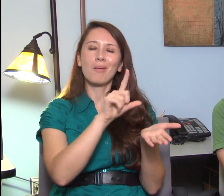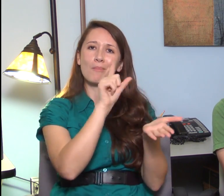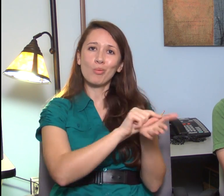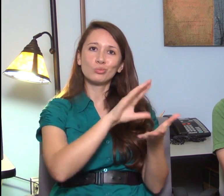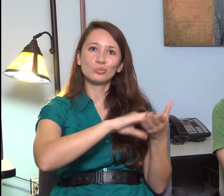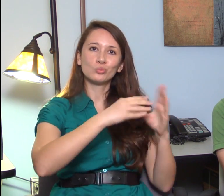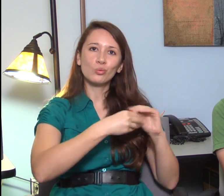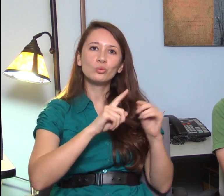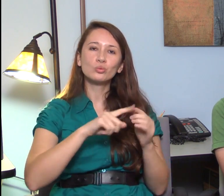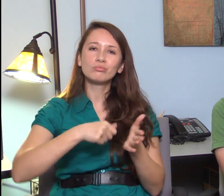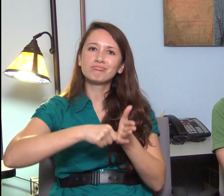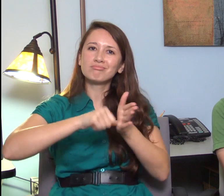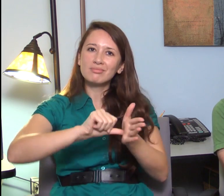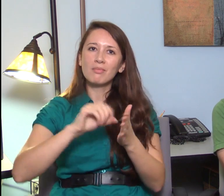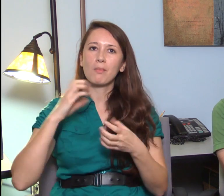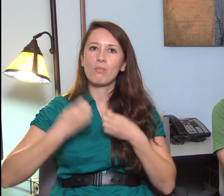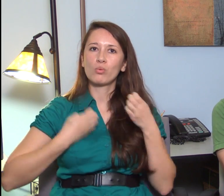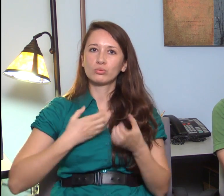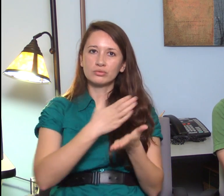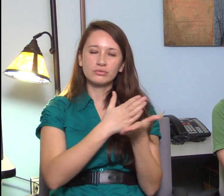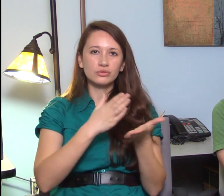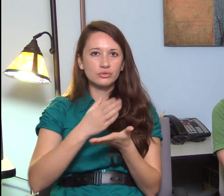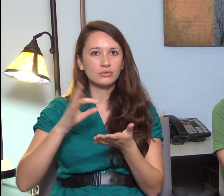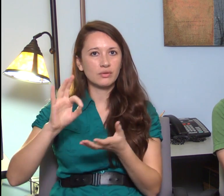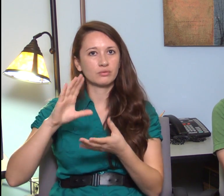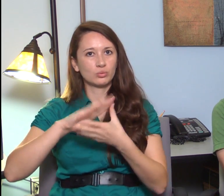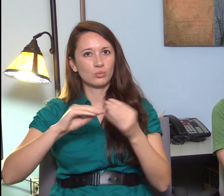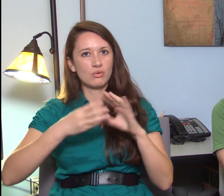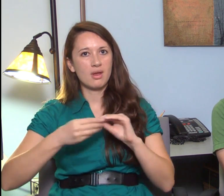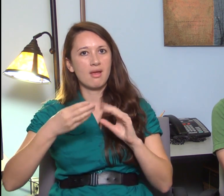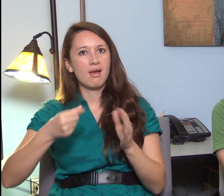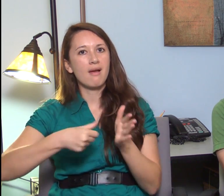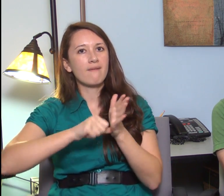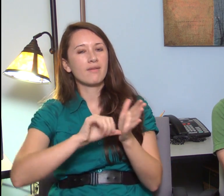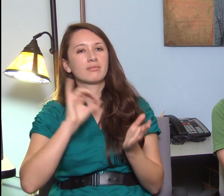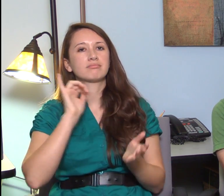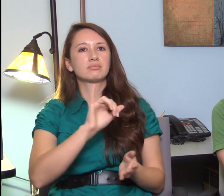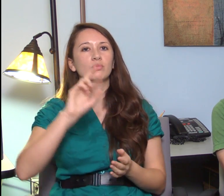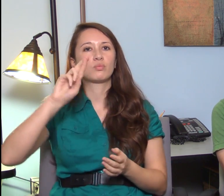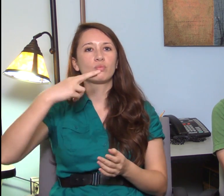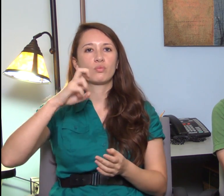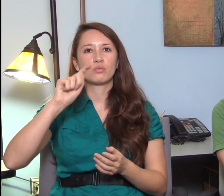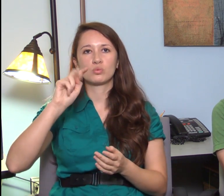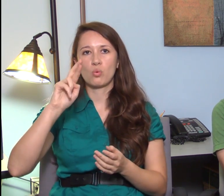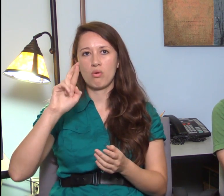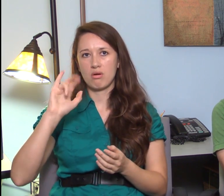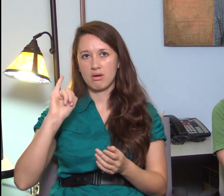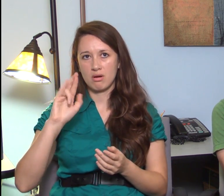represents this published text to highlight the emotional features of the story and emphasize its rhetorical